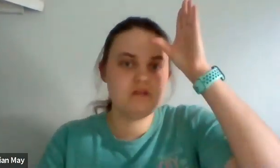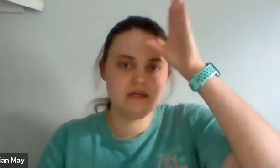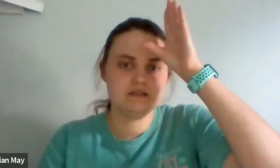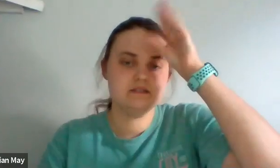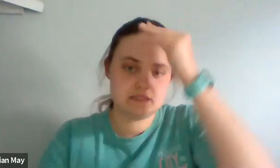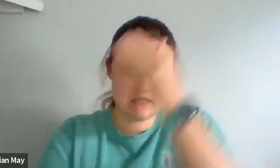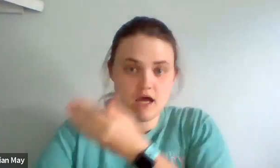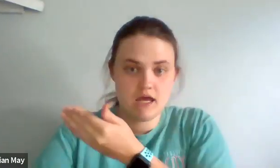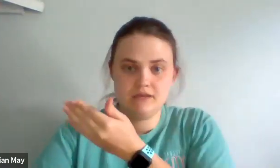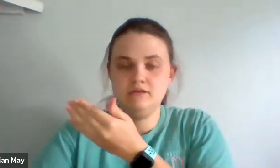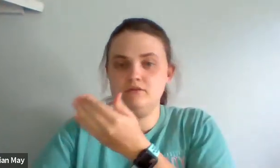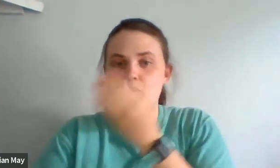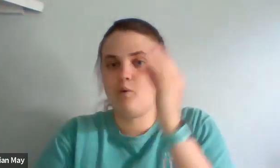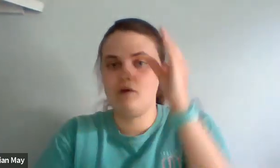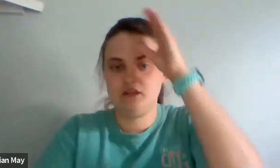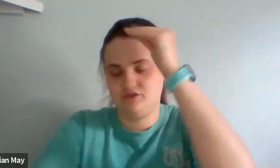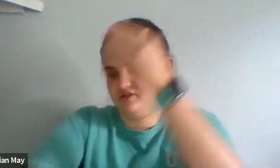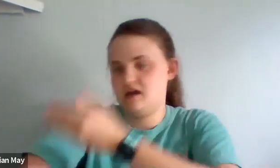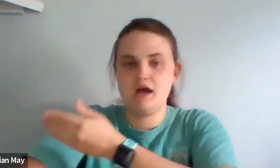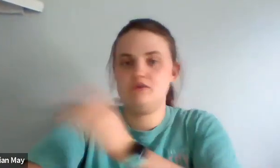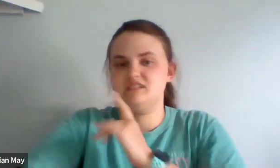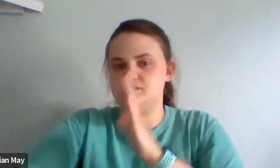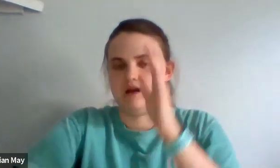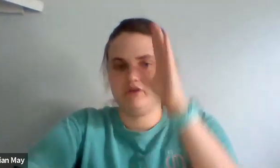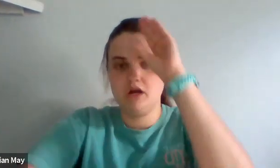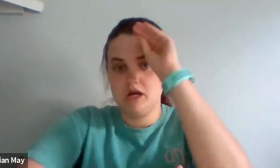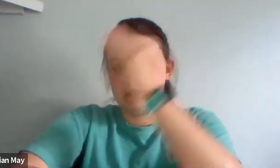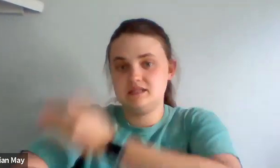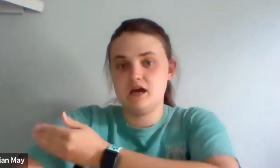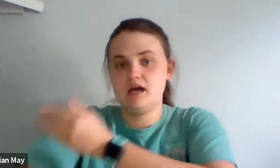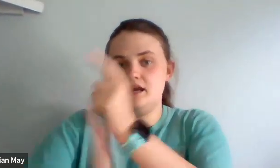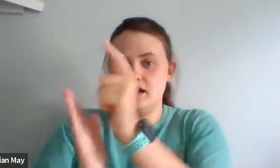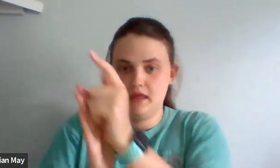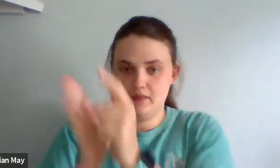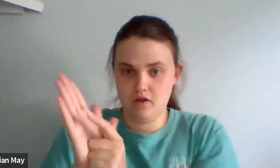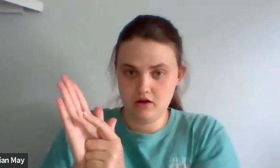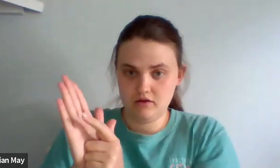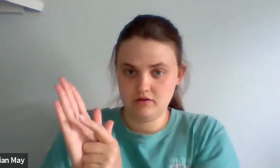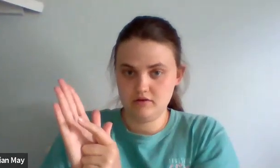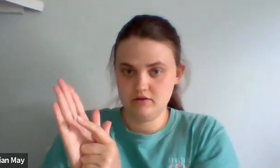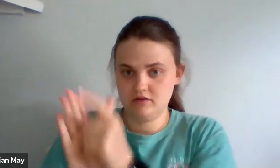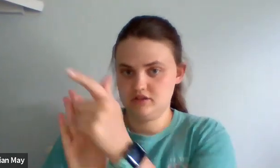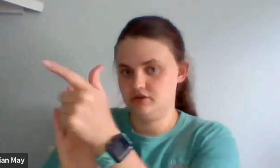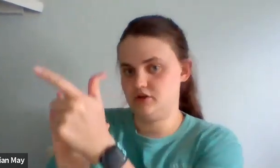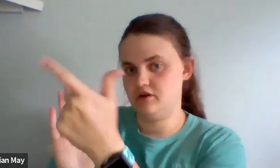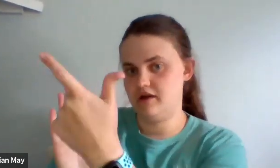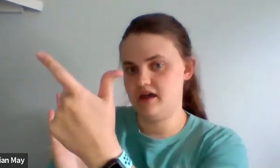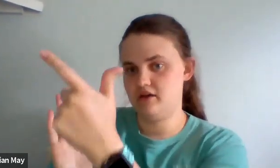like son, or you do son or sister, whatever, son-in-law. So you have the L and you